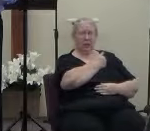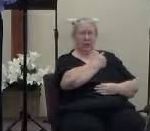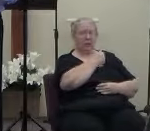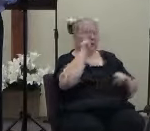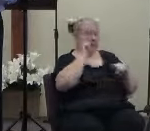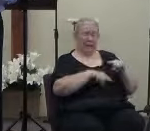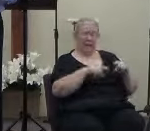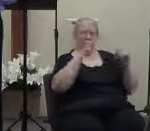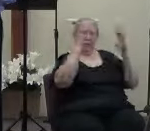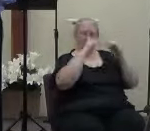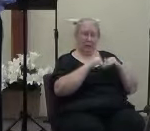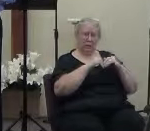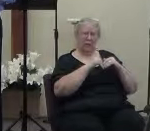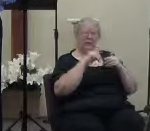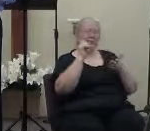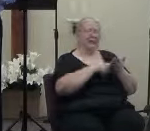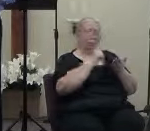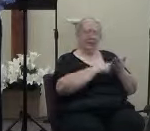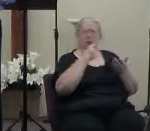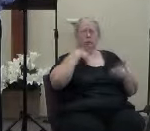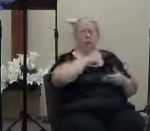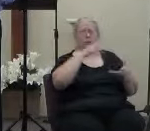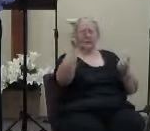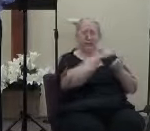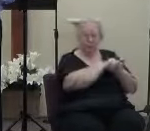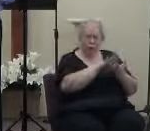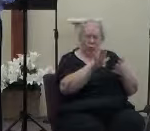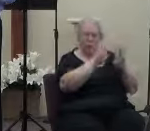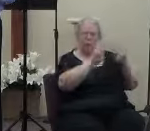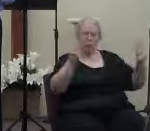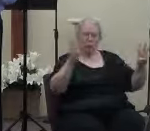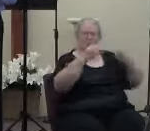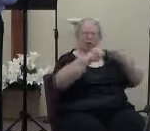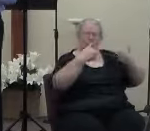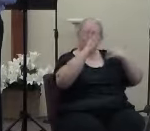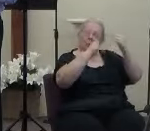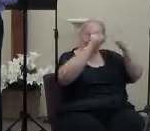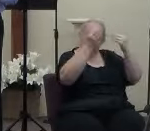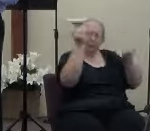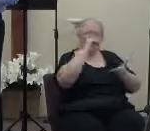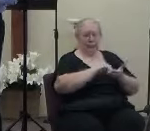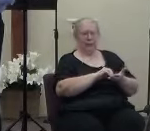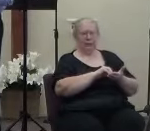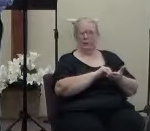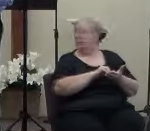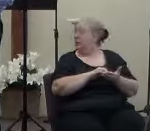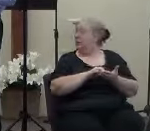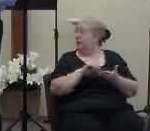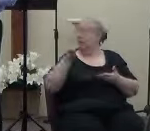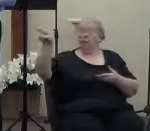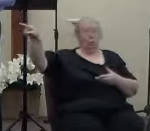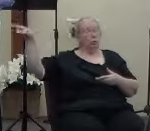Sometimes we gotta demolish the wall before we rebuild it. We demolished that wall right over